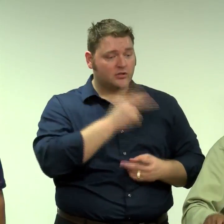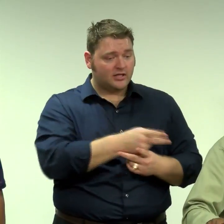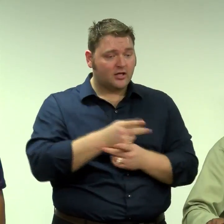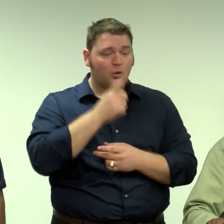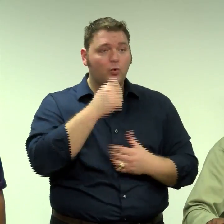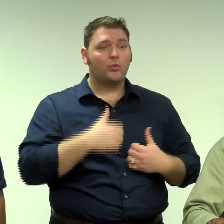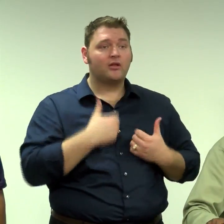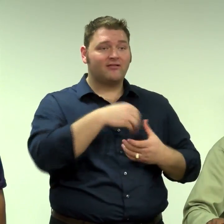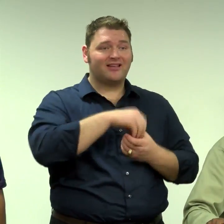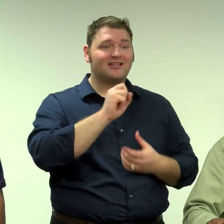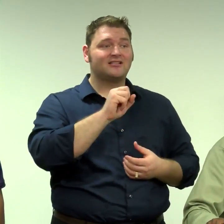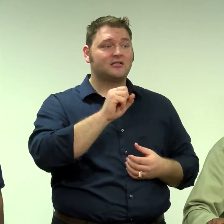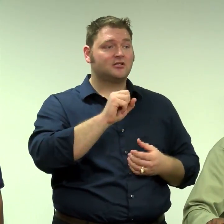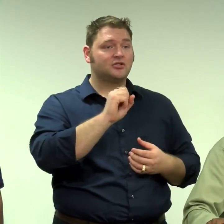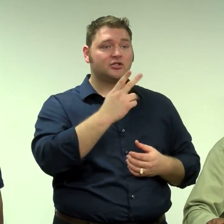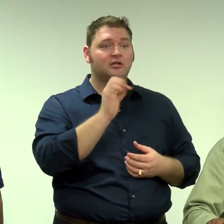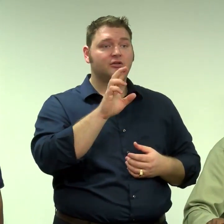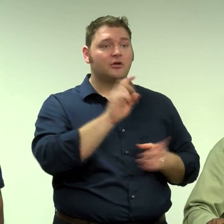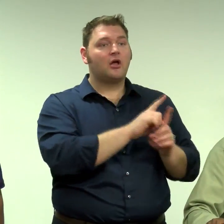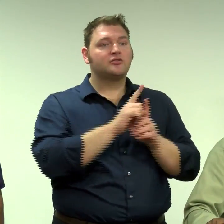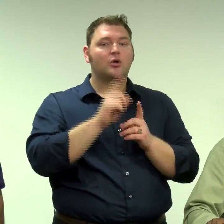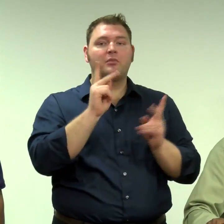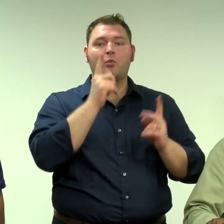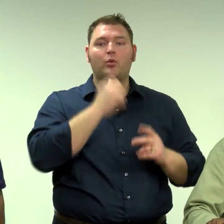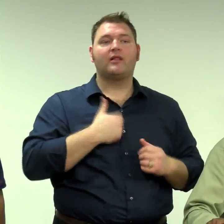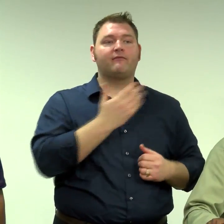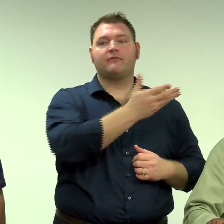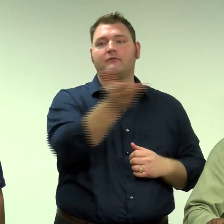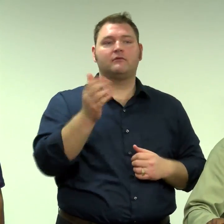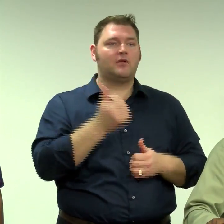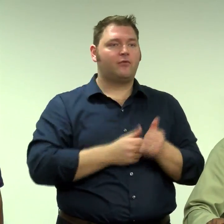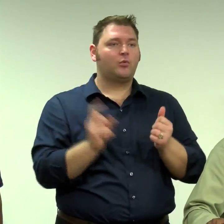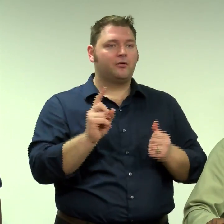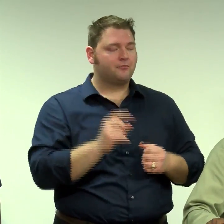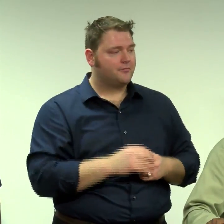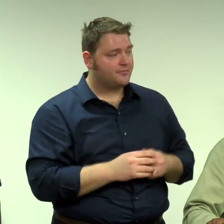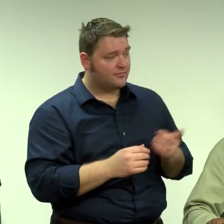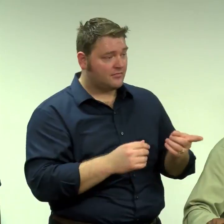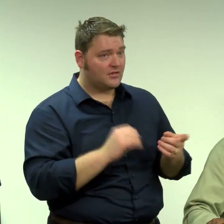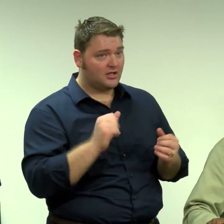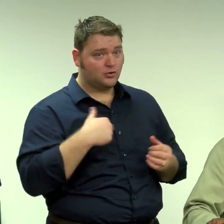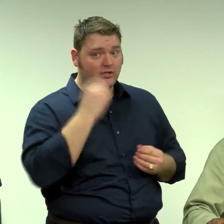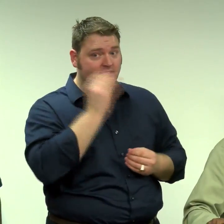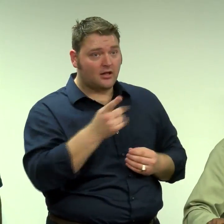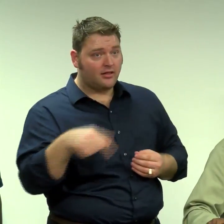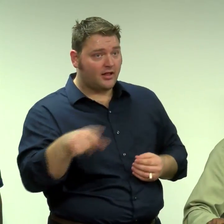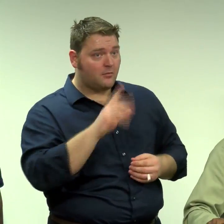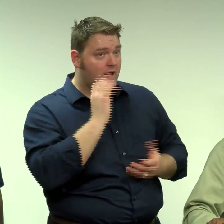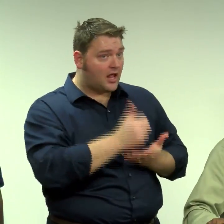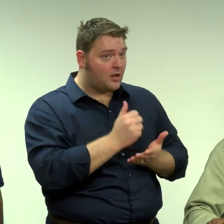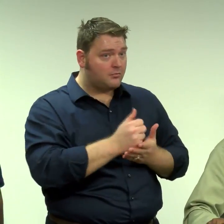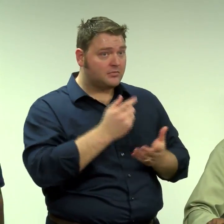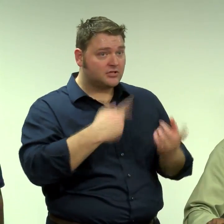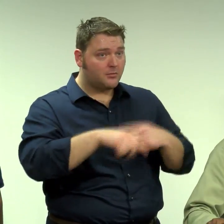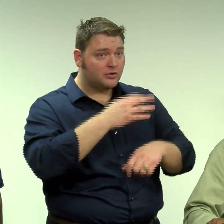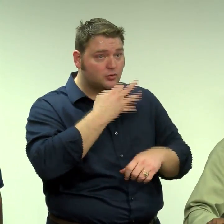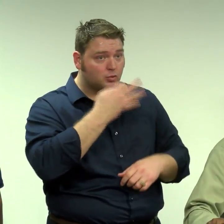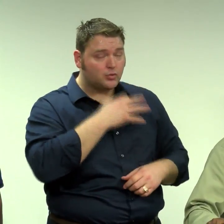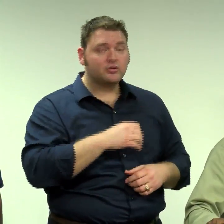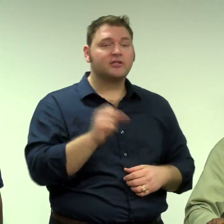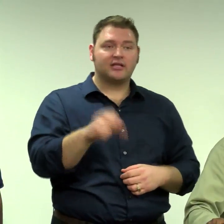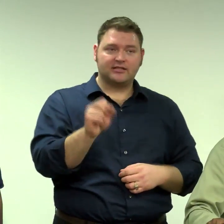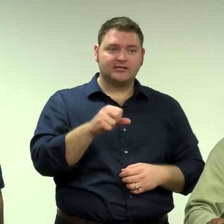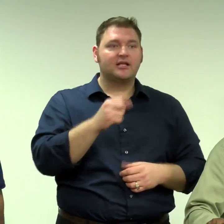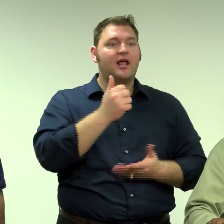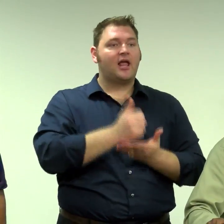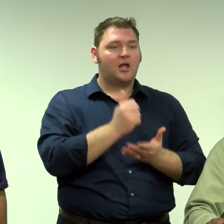people in the communities, in the neighborhoods as well. So what should we tell them today? That help is coming, it's coming soon? Help is certainly